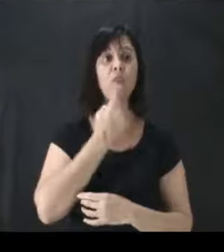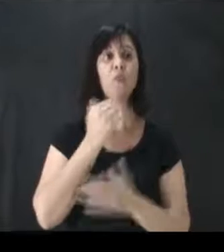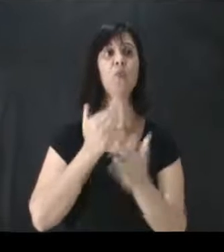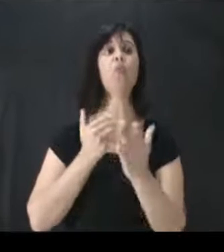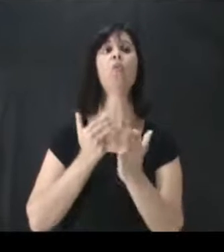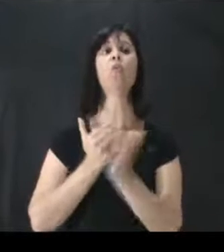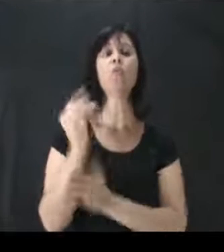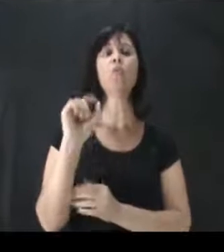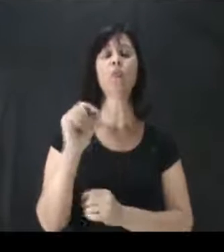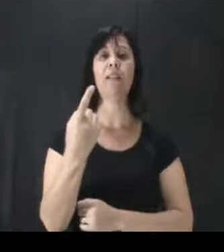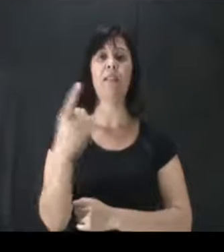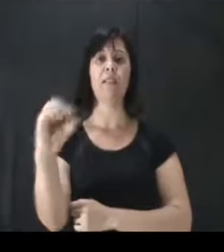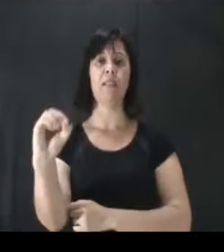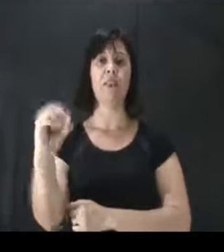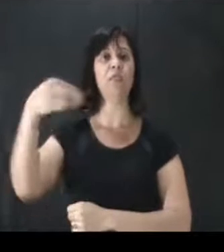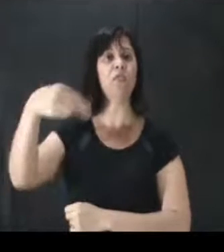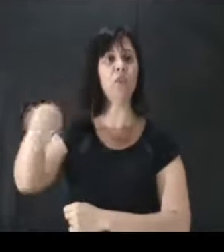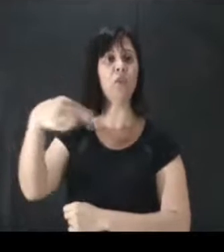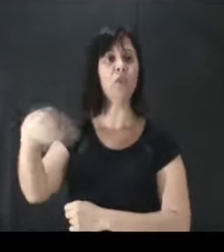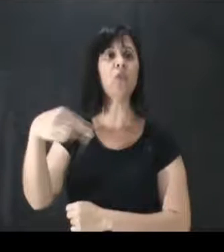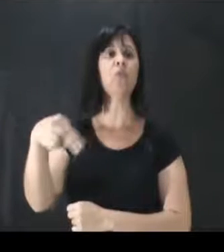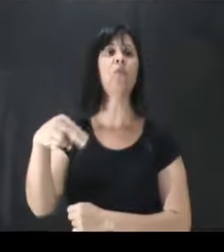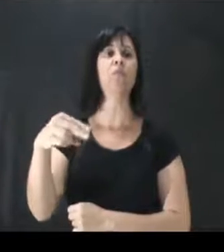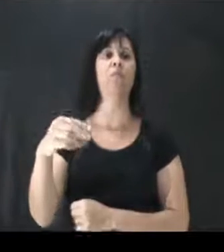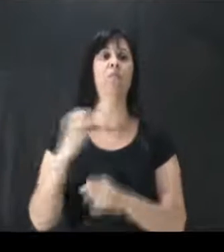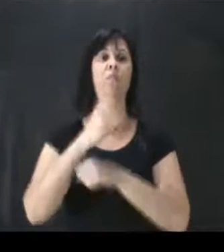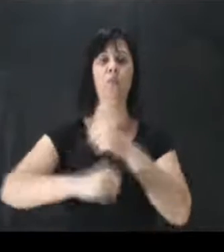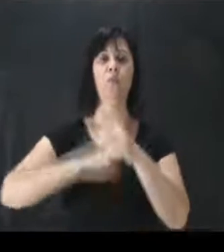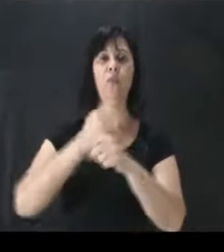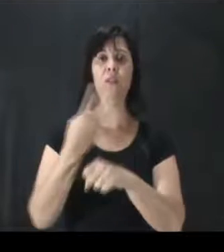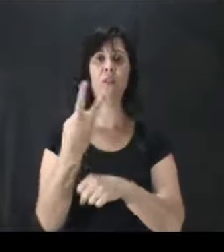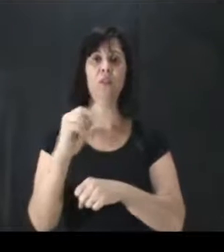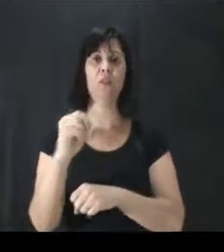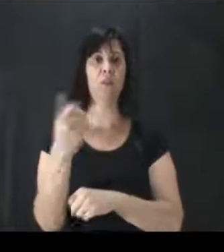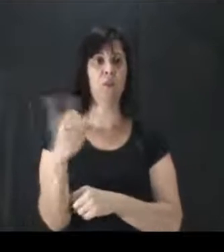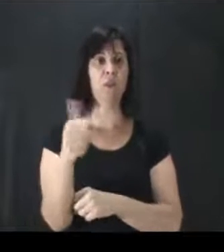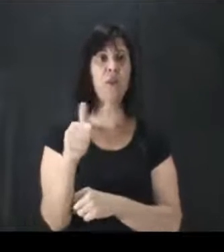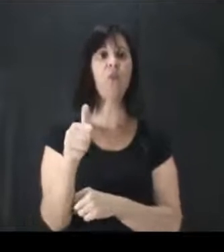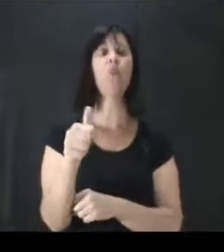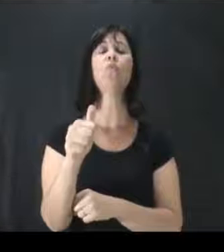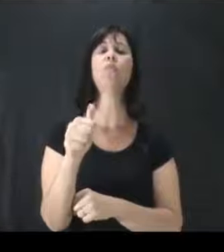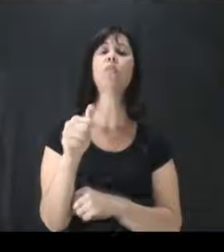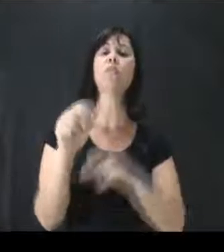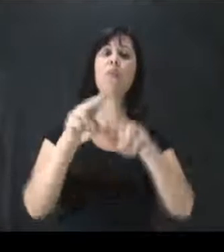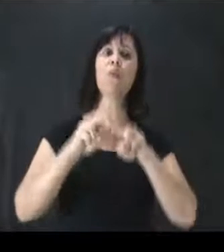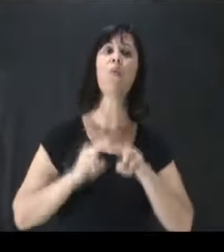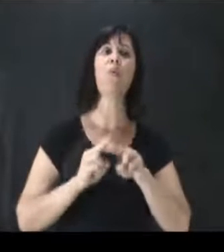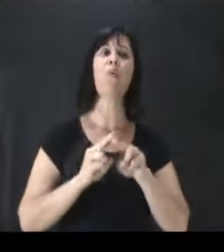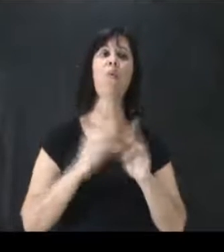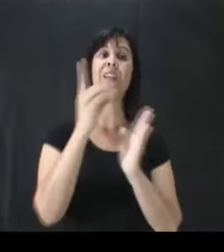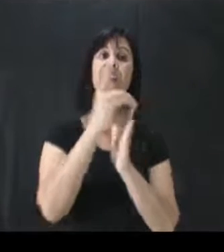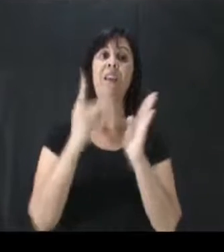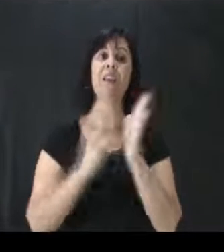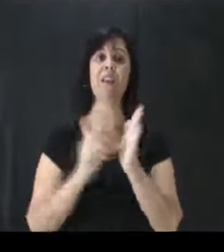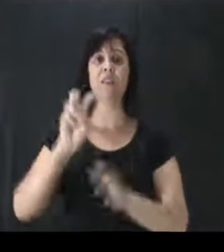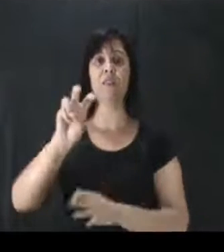what happens on November 10th, 2011, with the Decree 52785. So it was in one